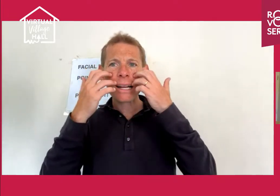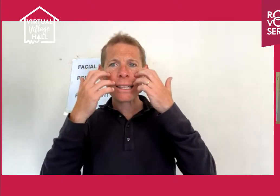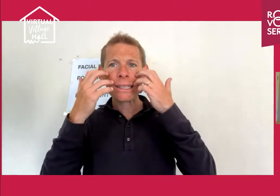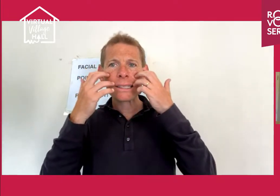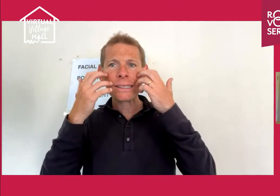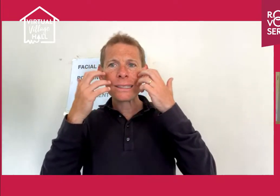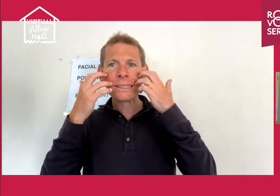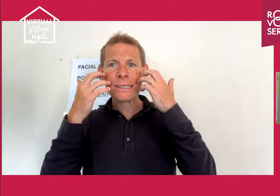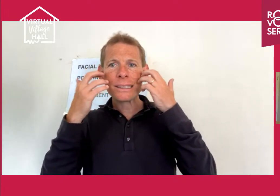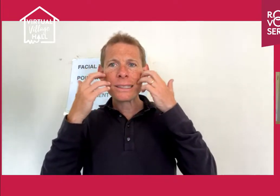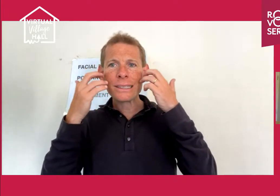and he has freckles.